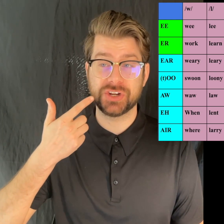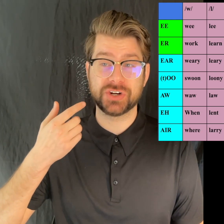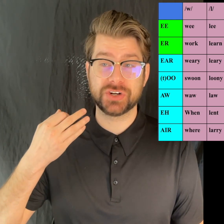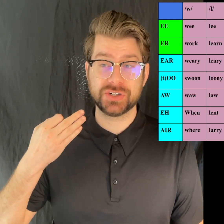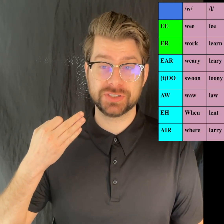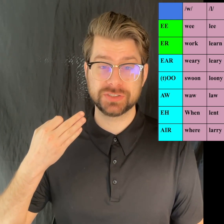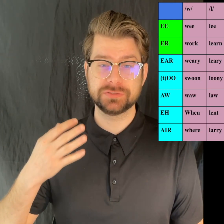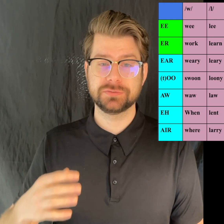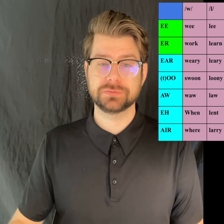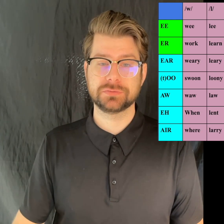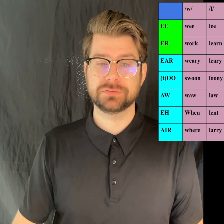sheer,